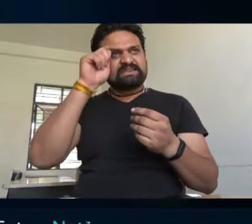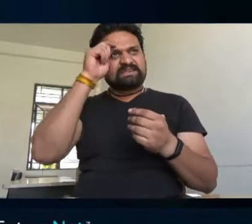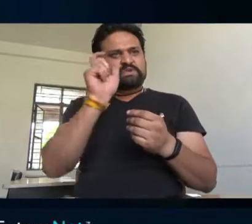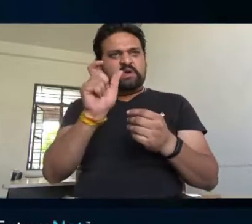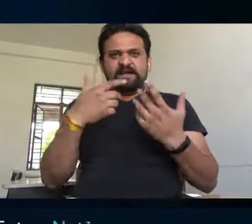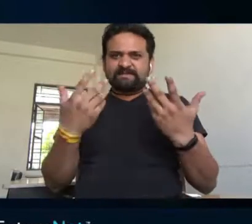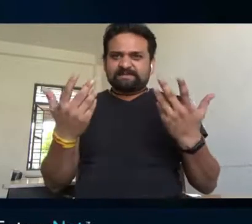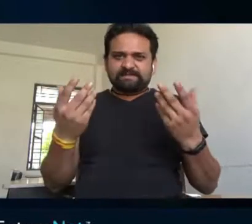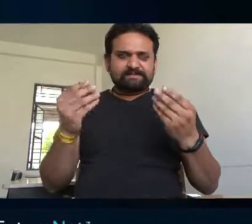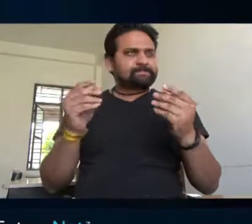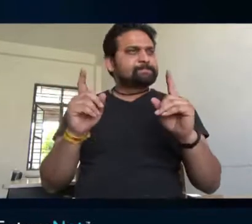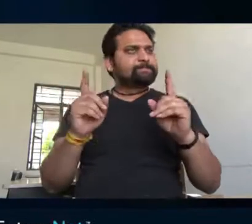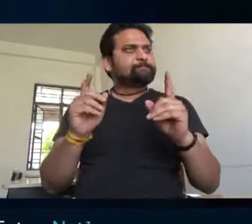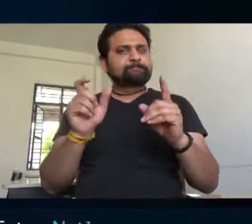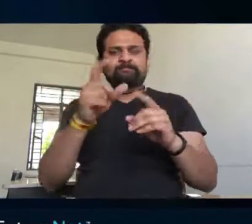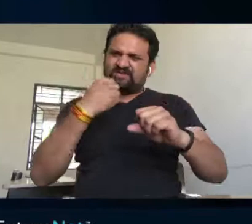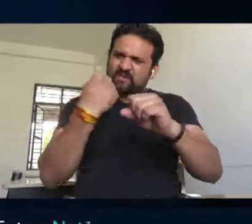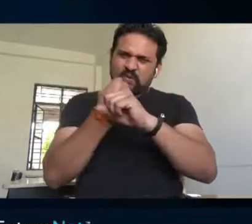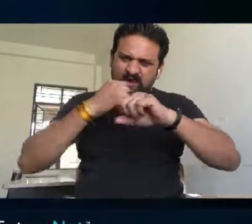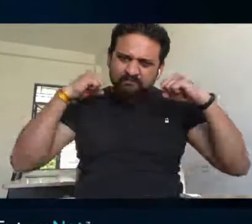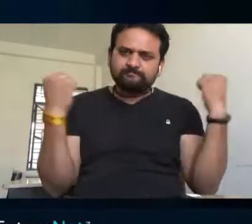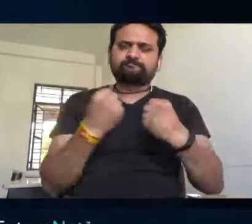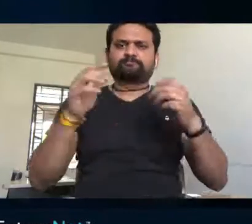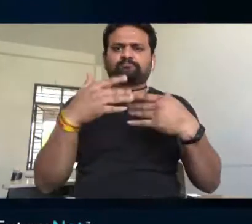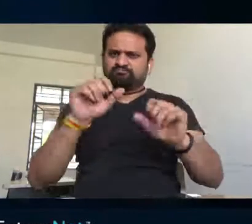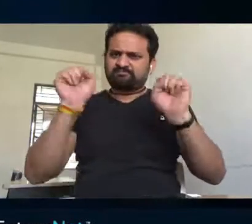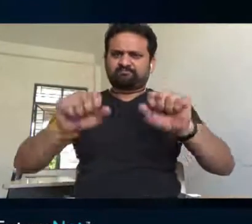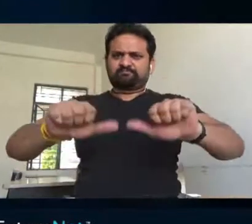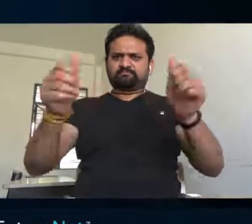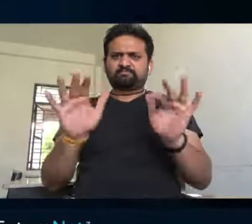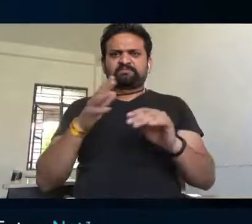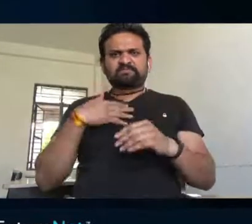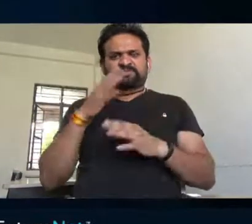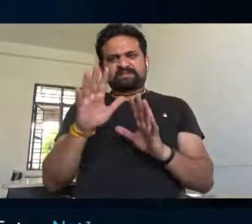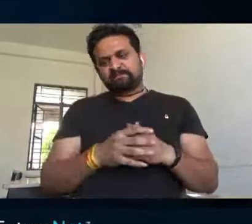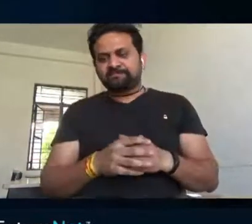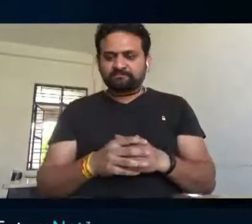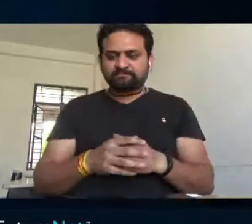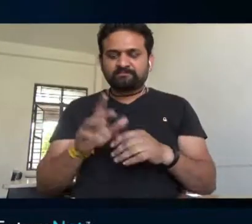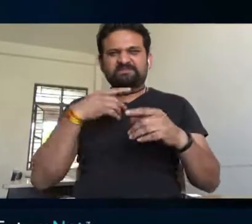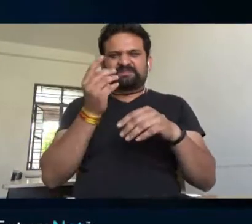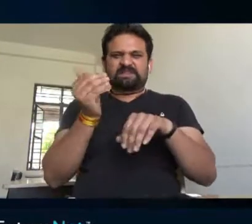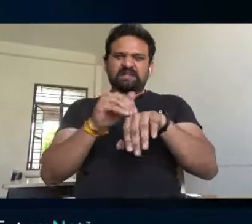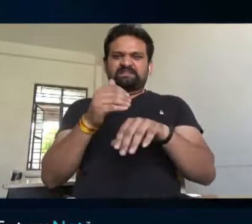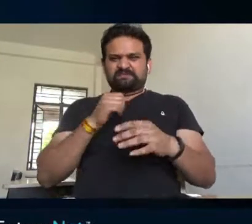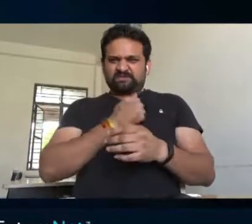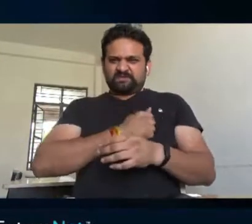Yeah, I cross the fingers for you, and I wish you all this success which you